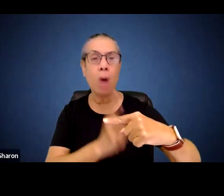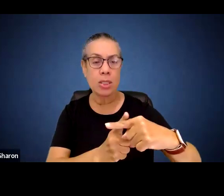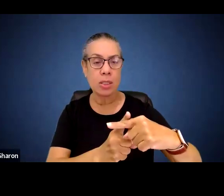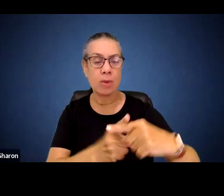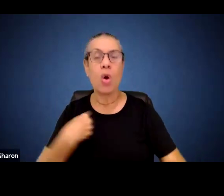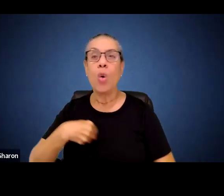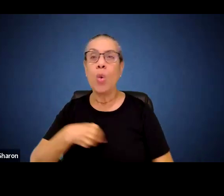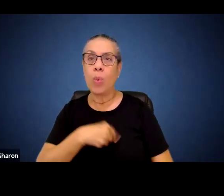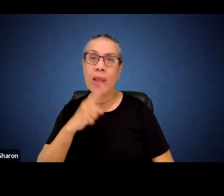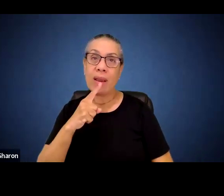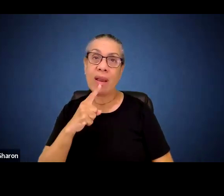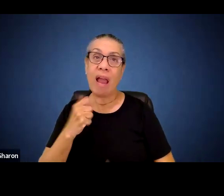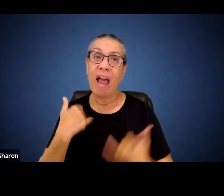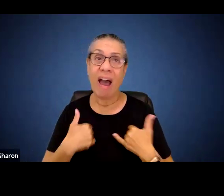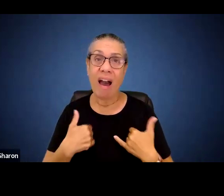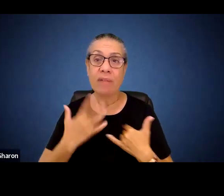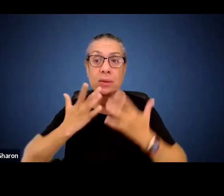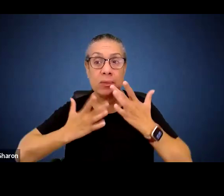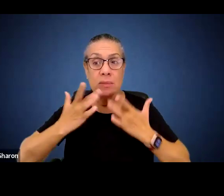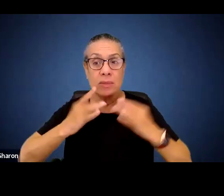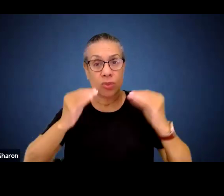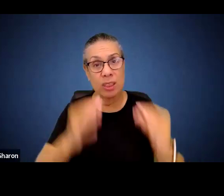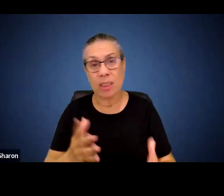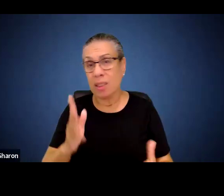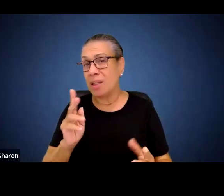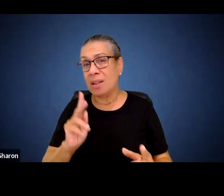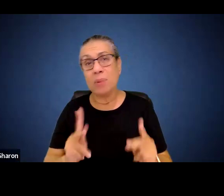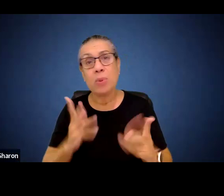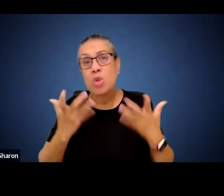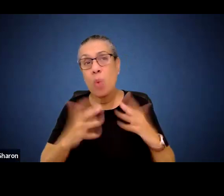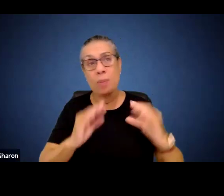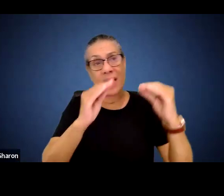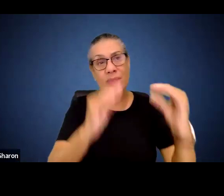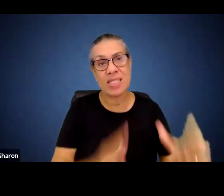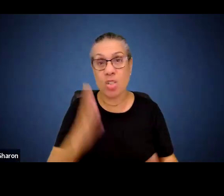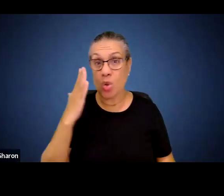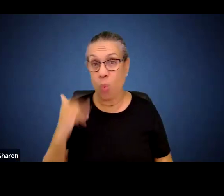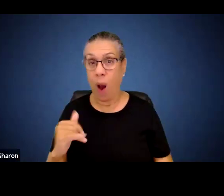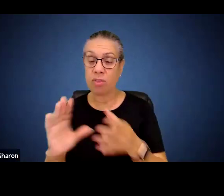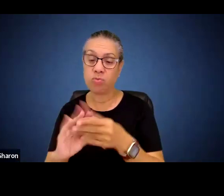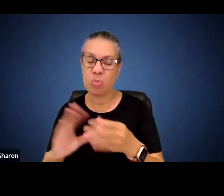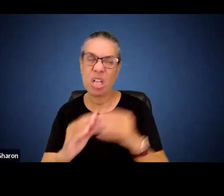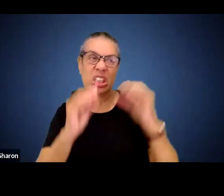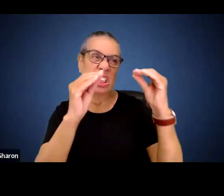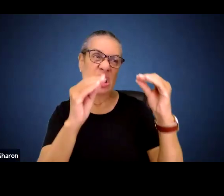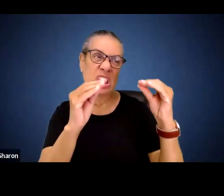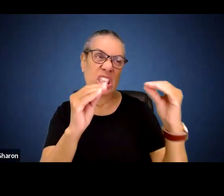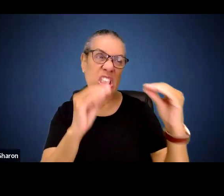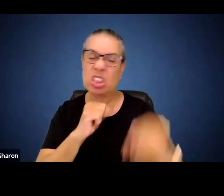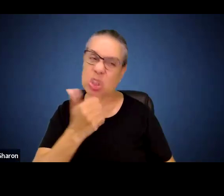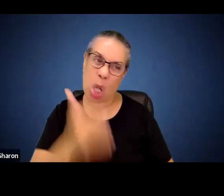a national teacher shortage because people don't want to go into education because the narrative is that teaching is not